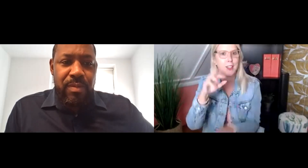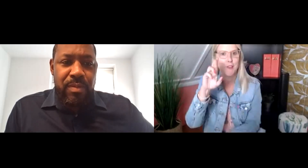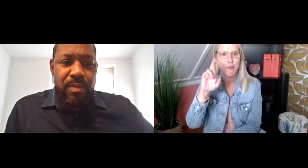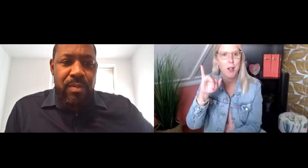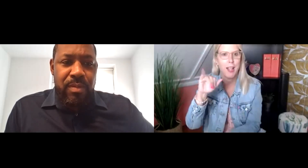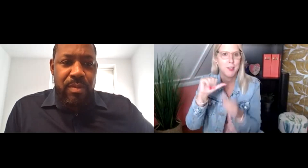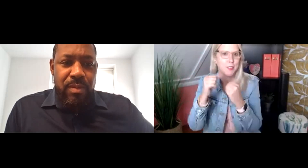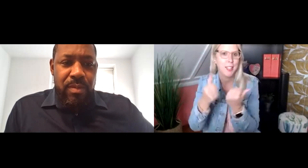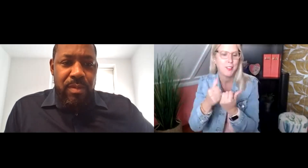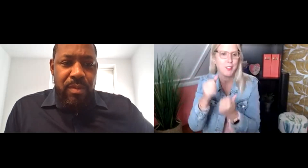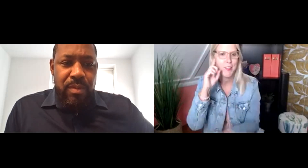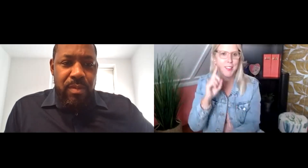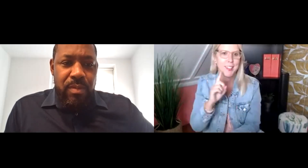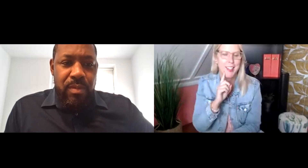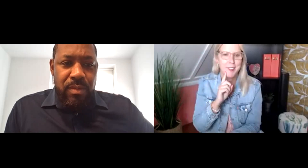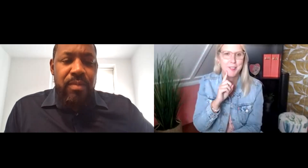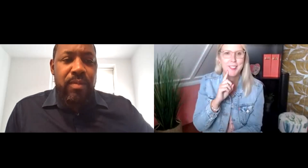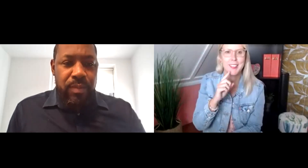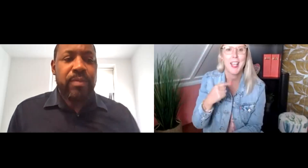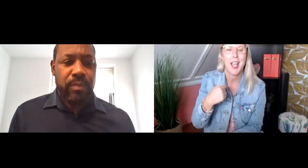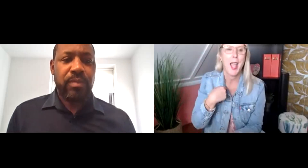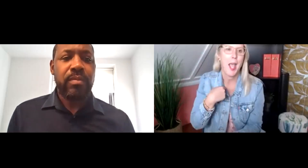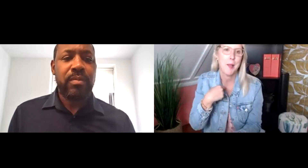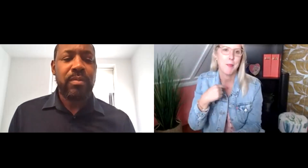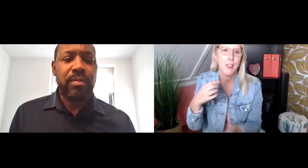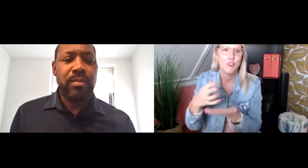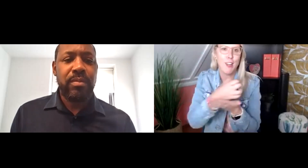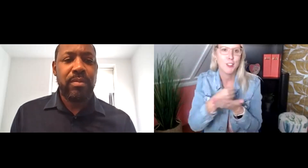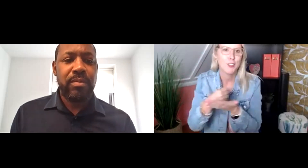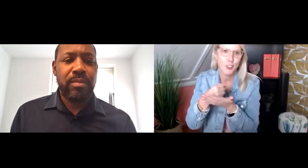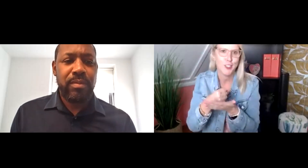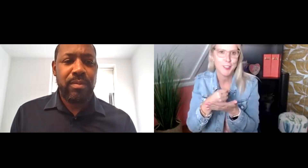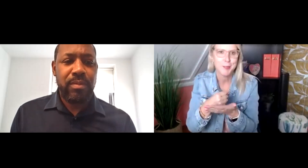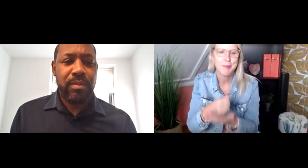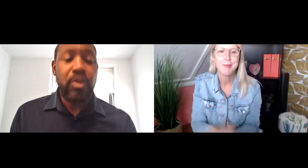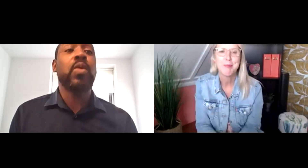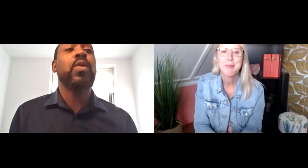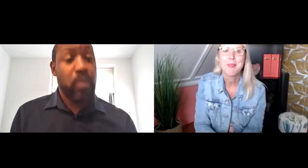I'm here representing Rhode Island Association of the Deaf. I'm the treasurer.